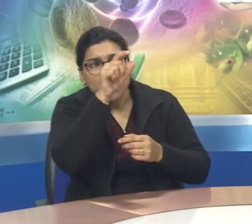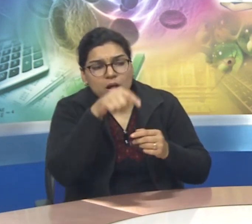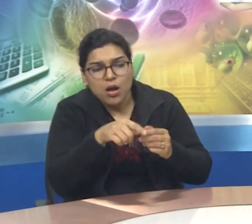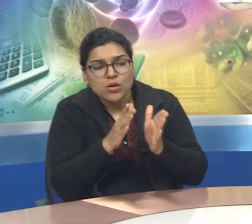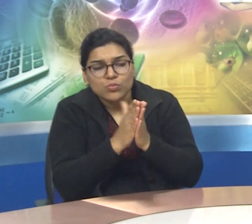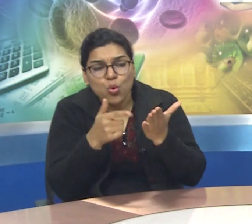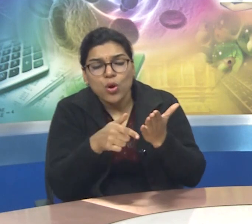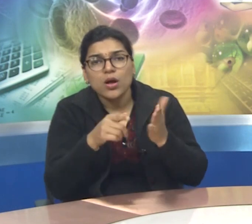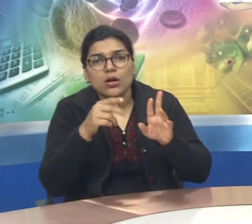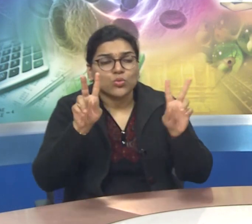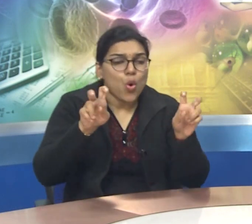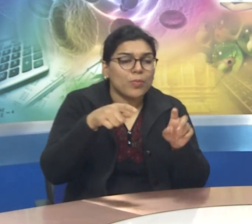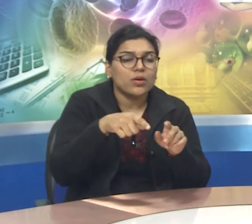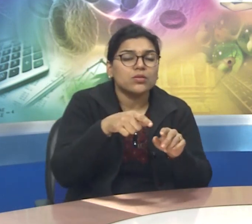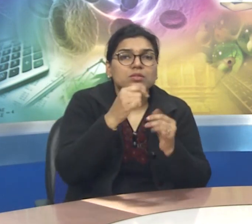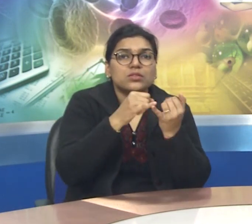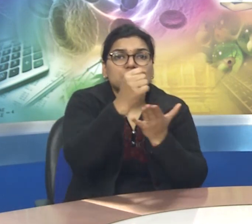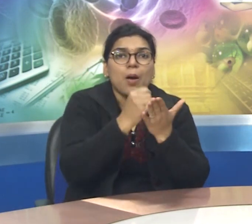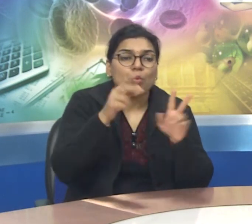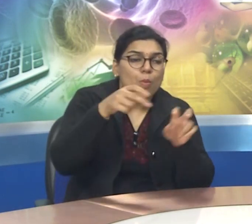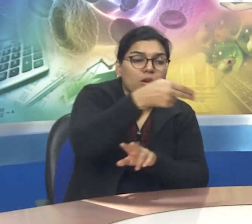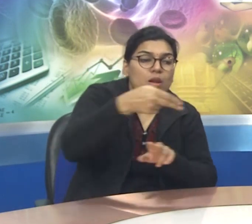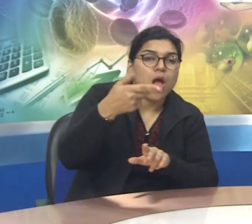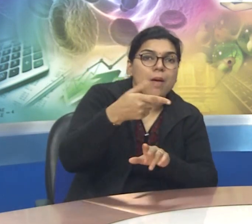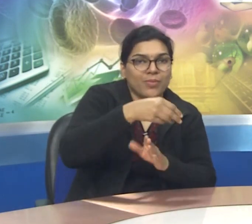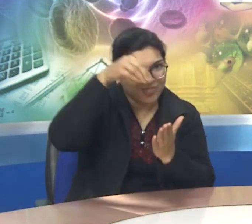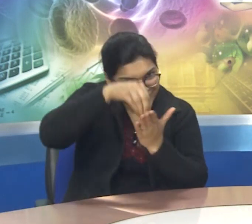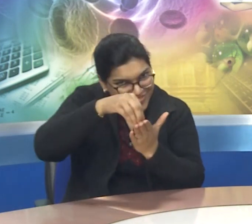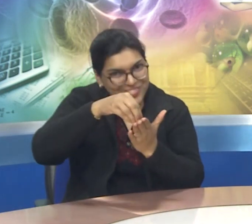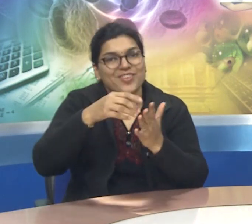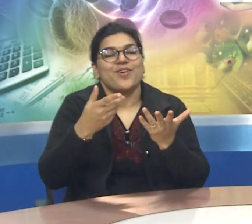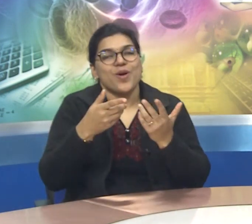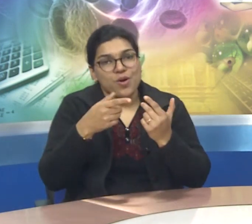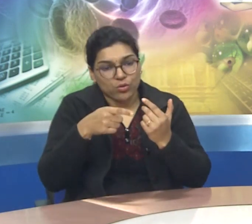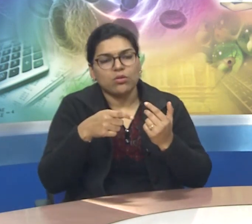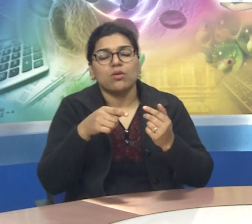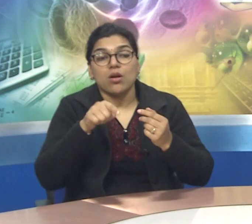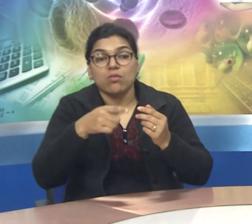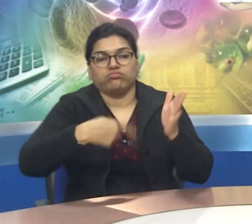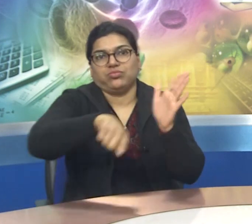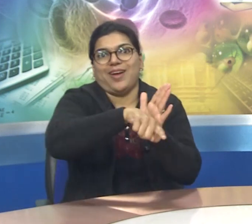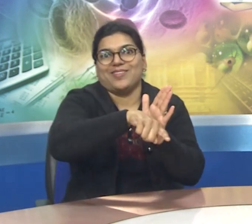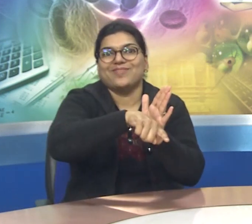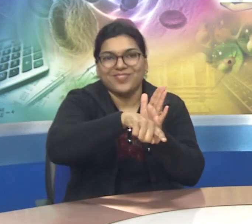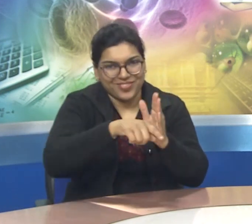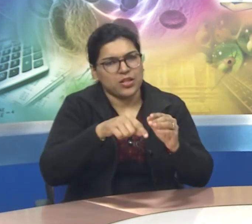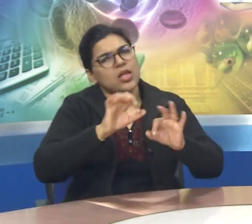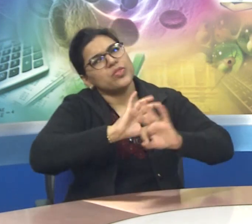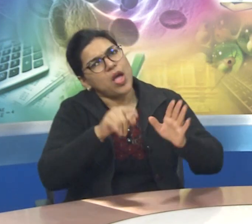In alphabetical part of the catalog, all the entries having the same series as